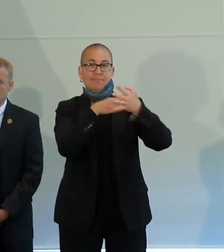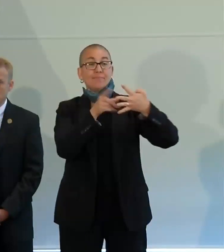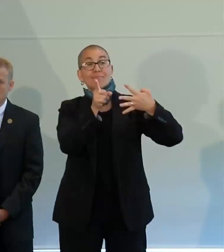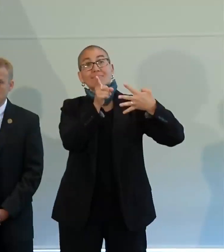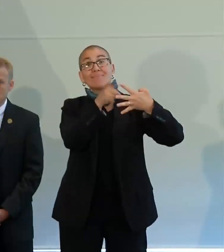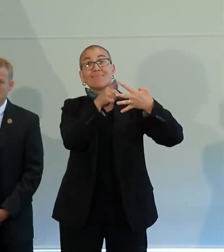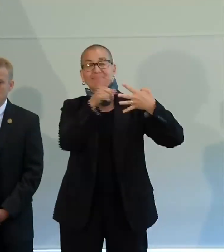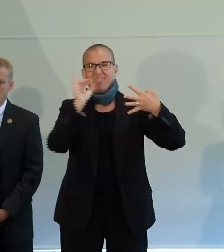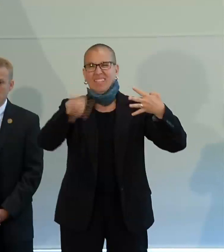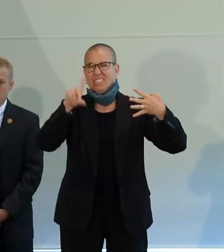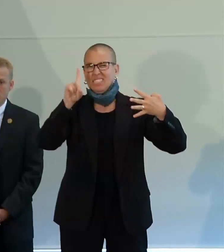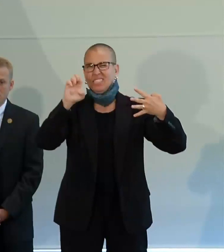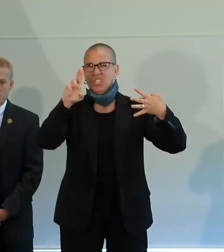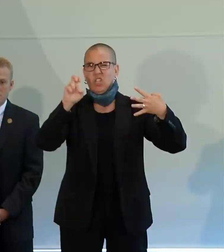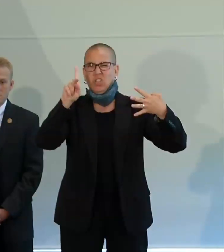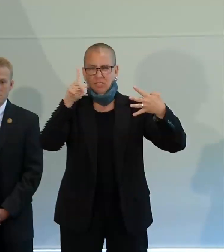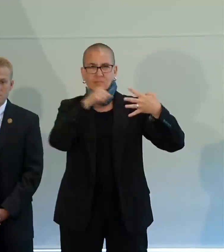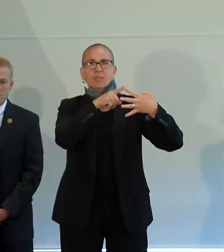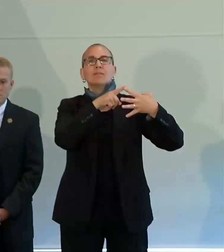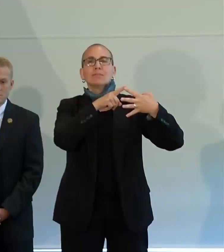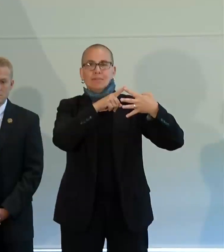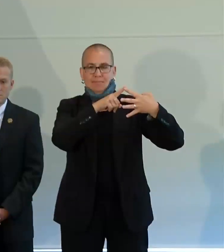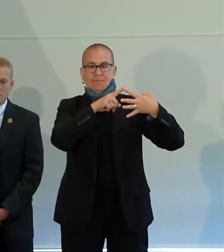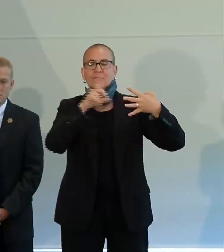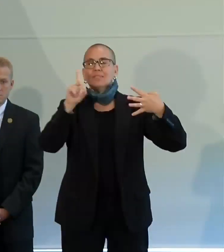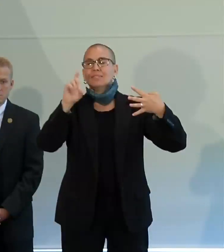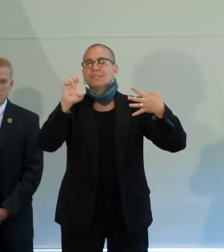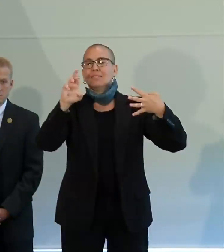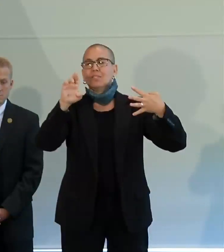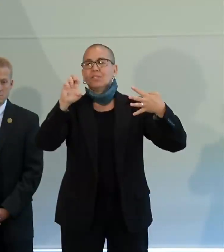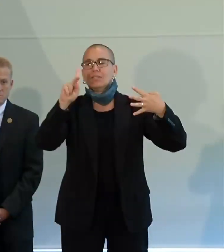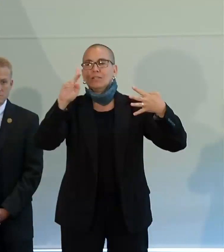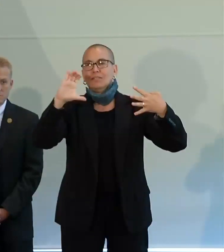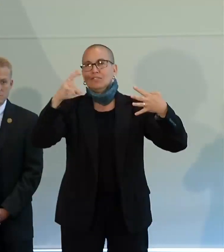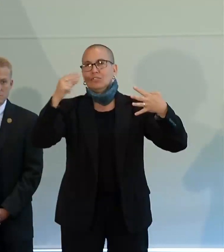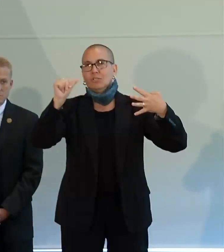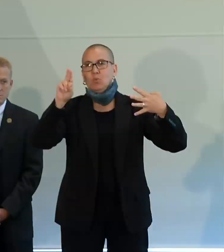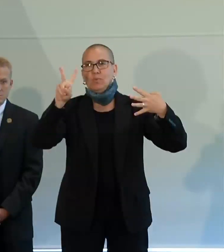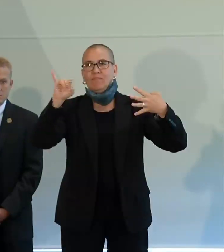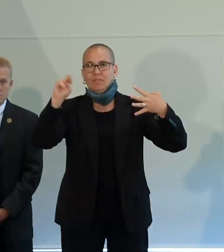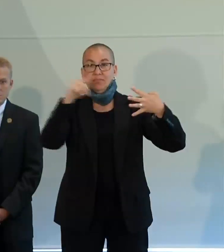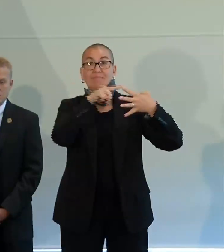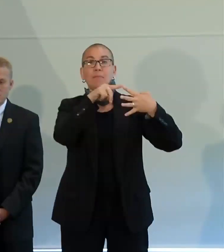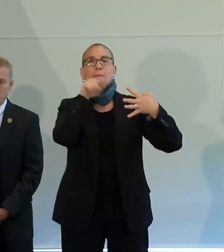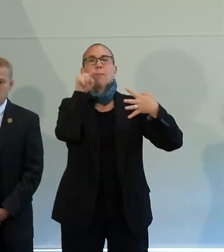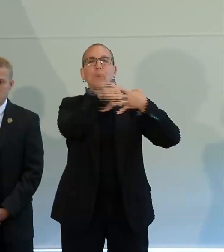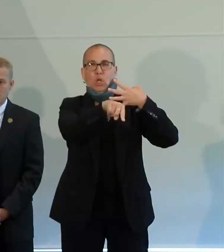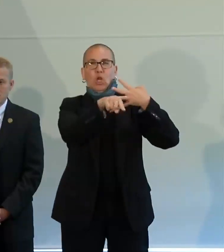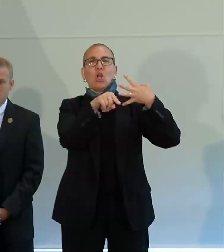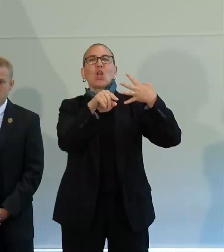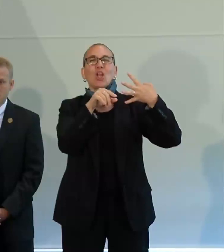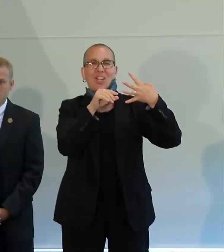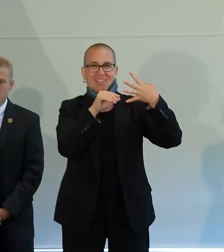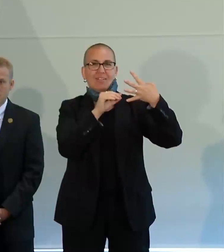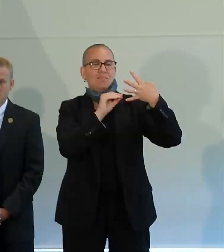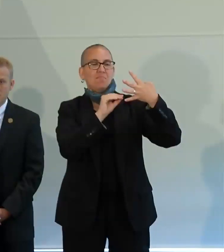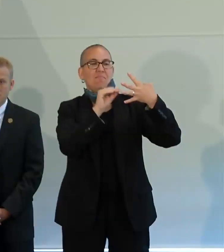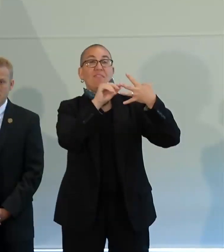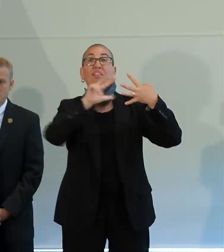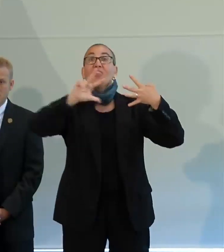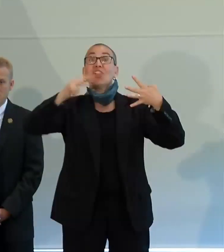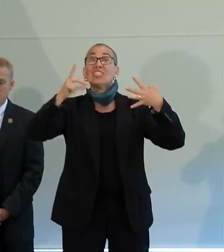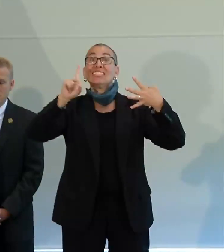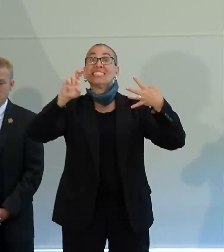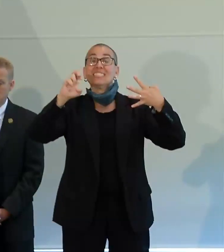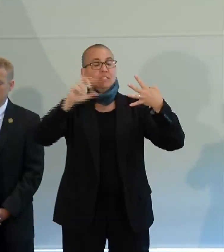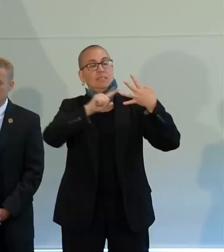that charges former Minneapolis police officer Derek Chauvin with murder in the second degree for the death of George Floyd. I believe